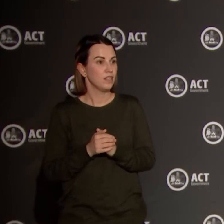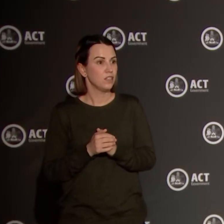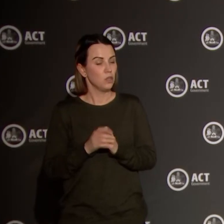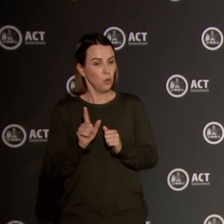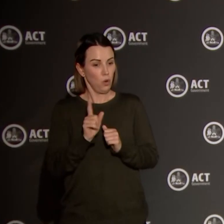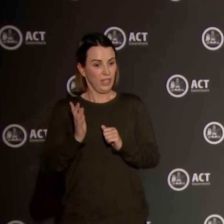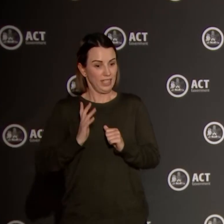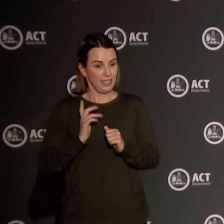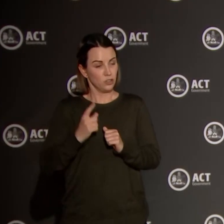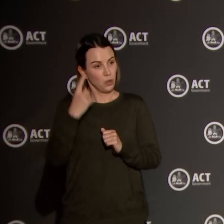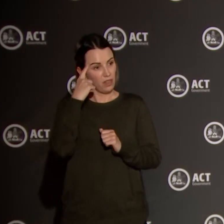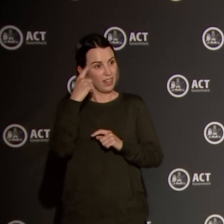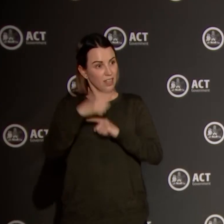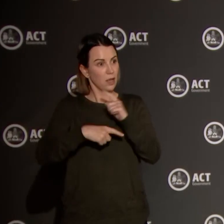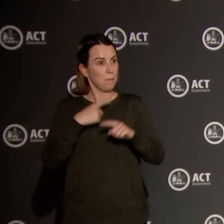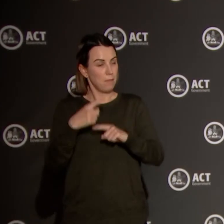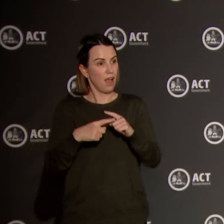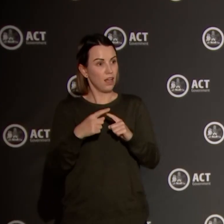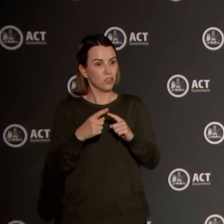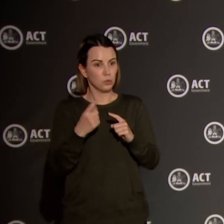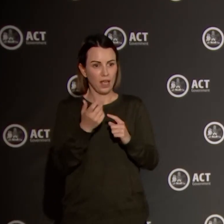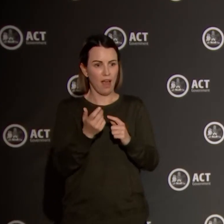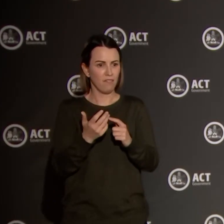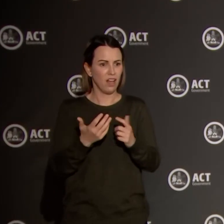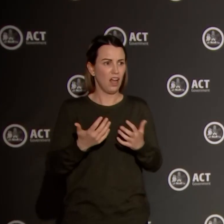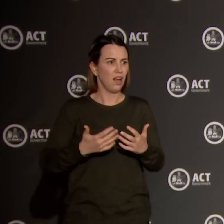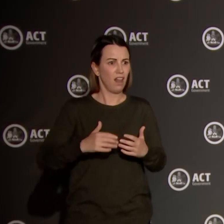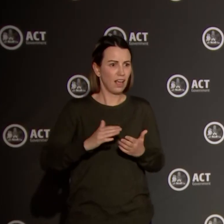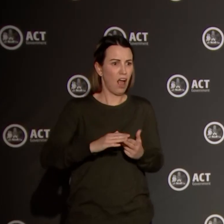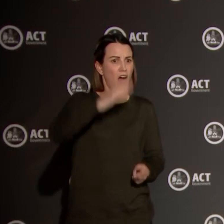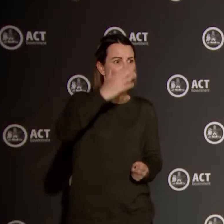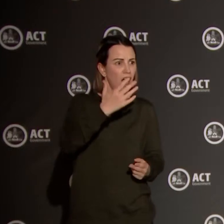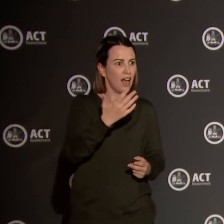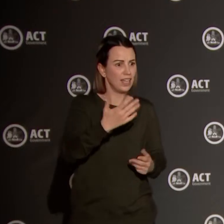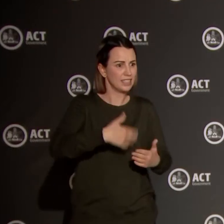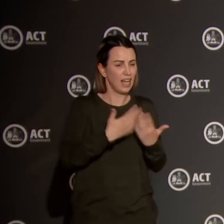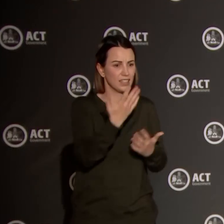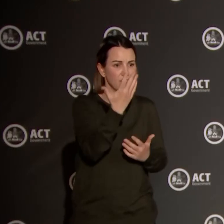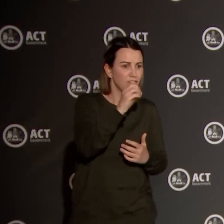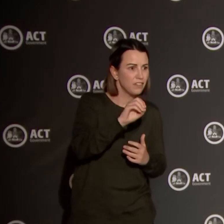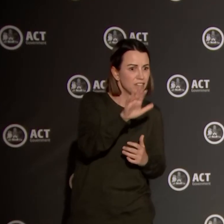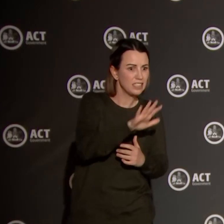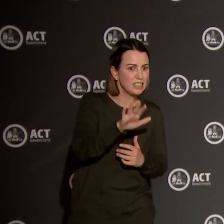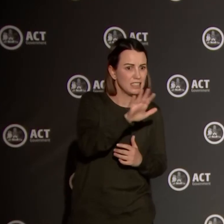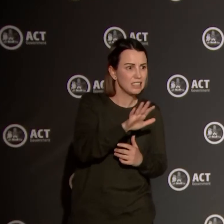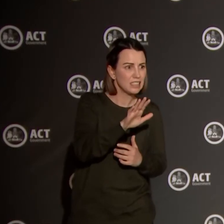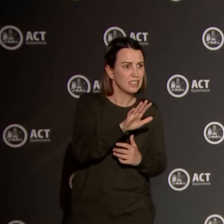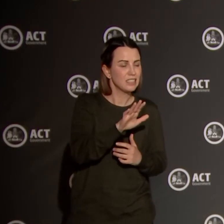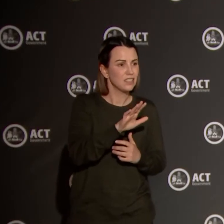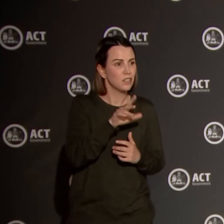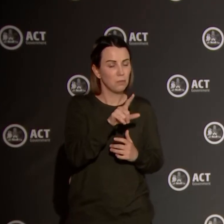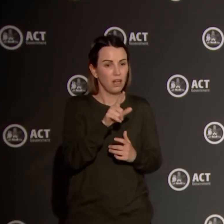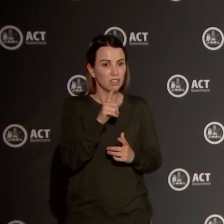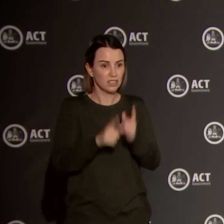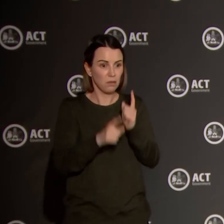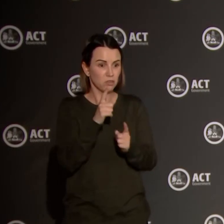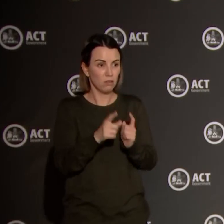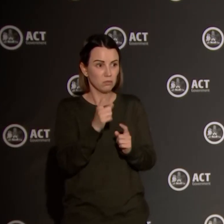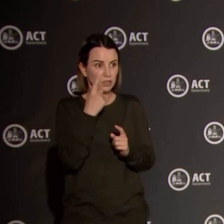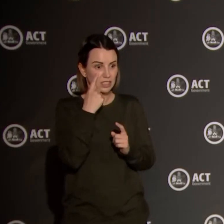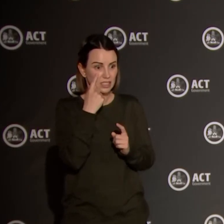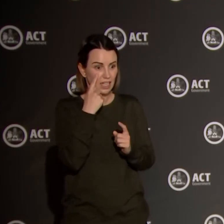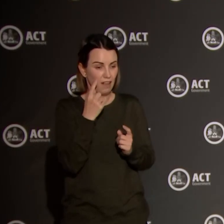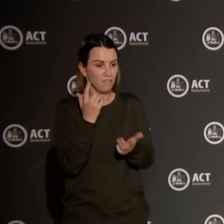in mind is we had those high days of 50, and we're still sort of seeing the outcome of those days where we had a lot